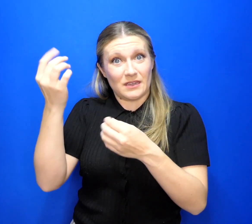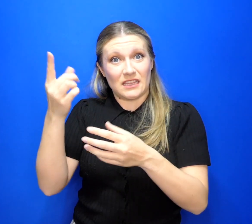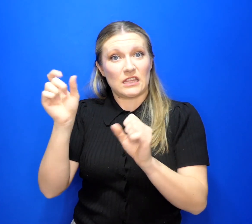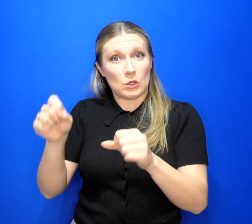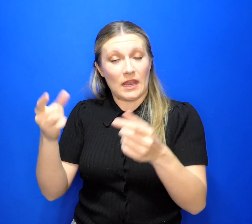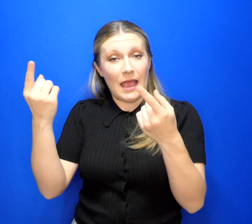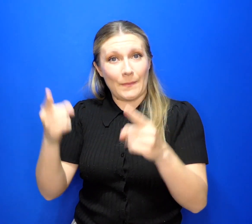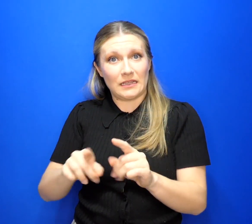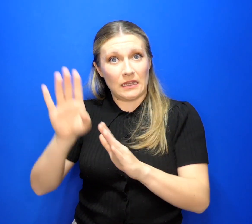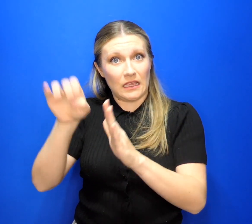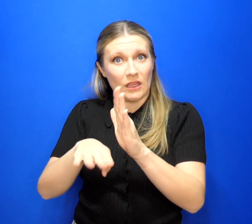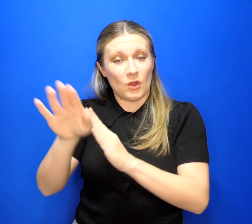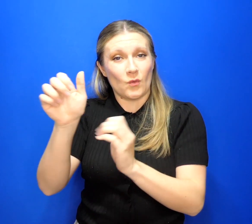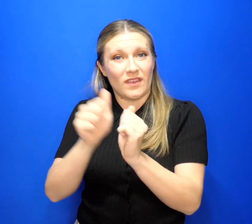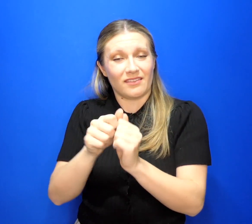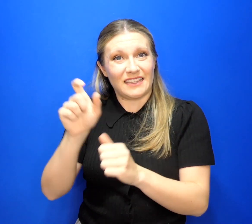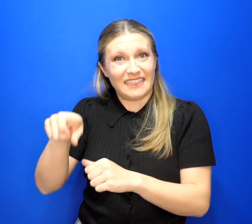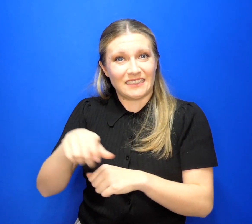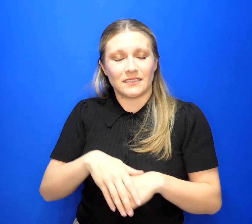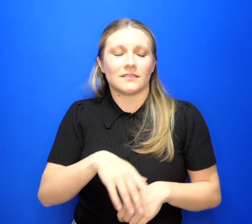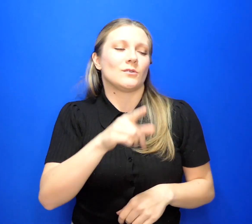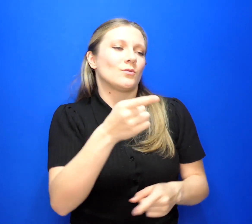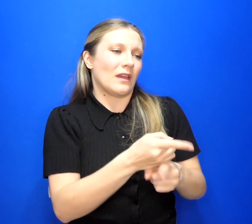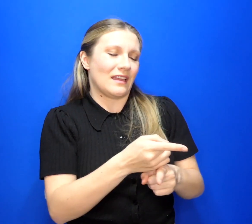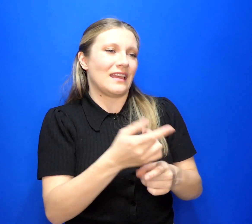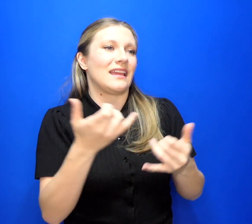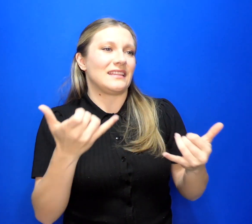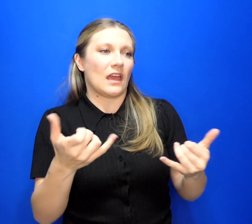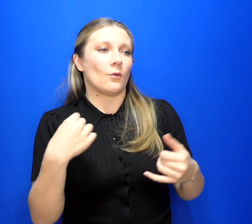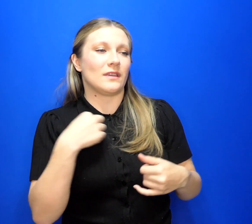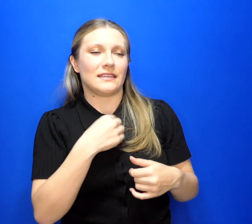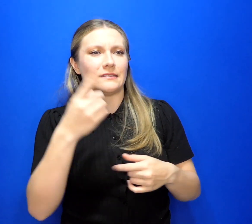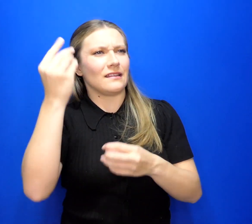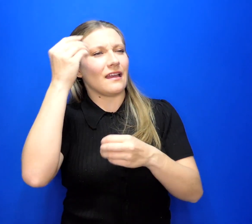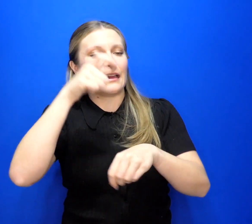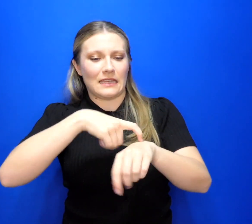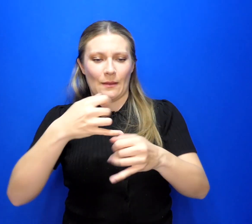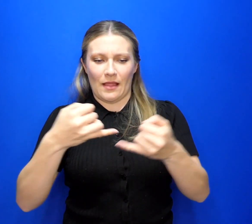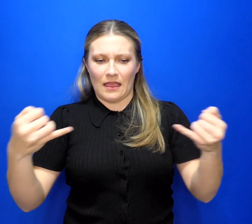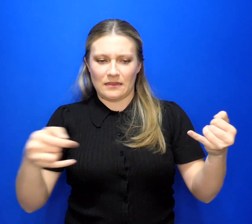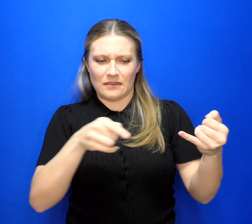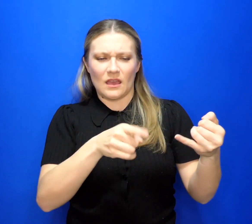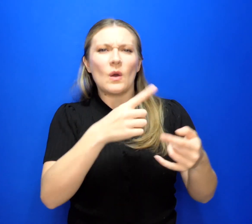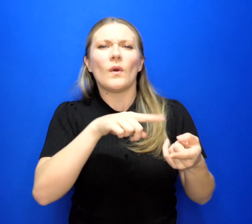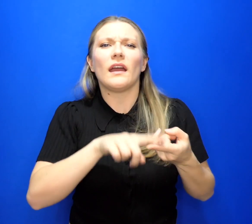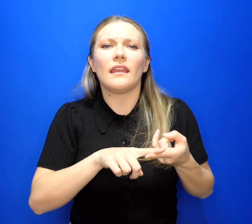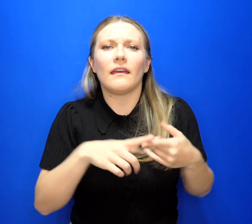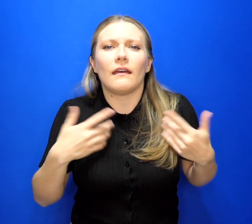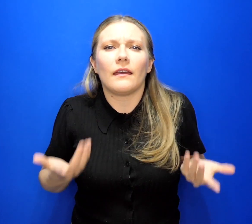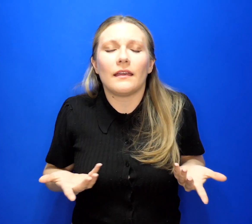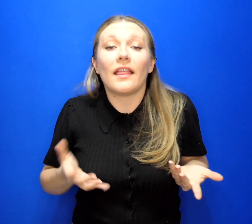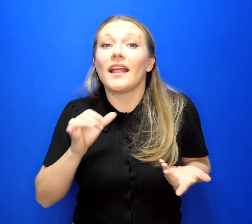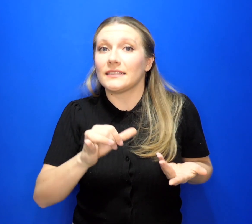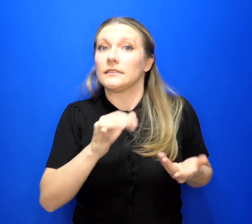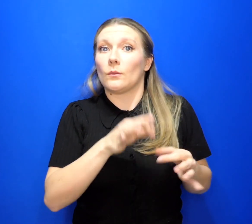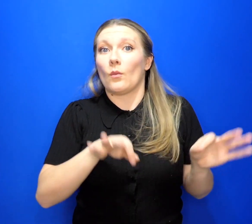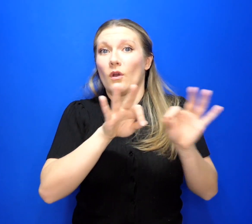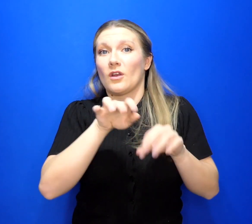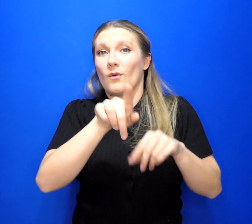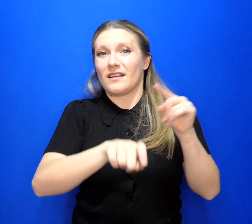Right. And I guess it also brings in a timeline of when. And that's a major question that's also often asked